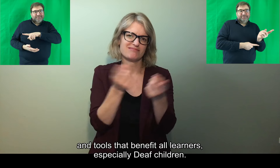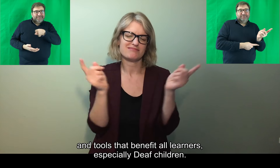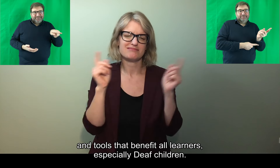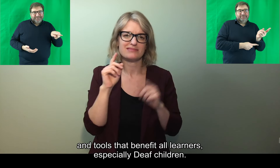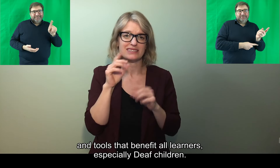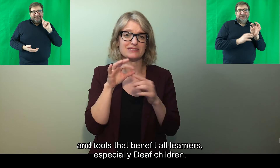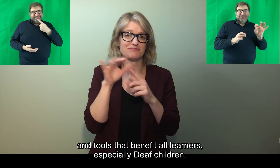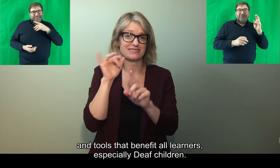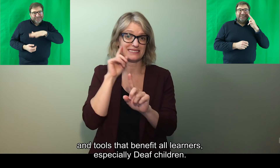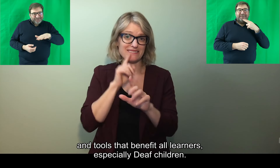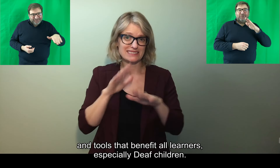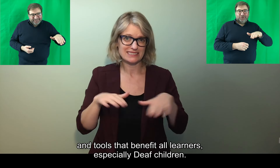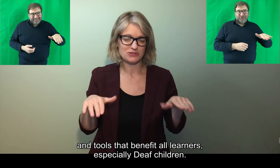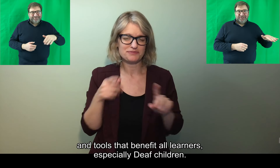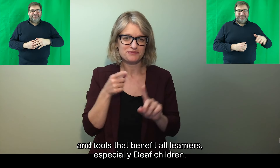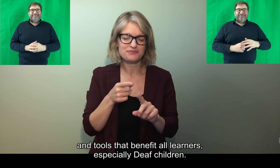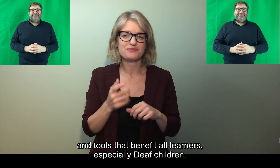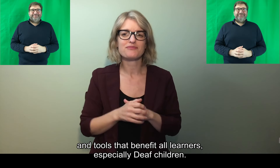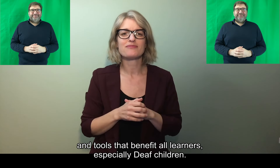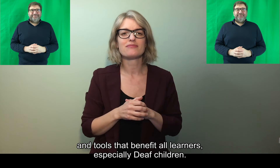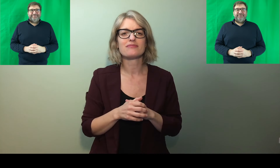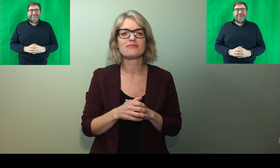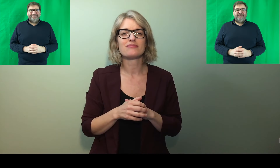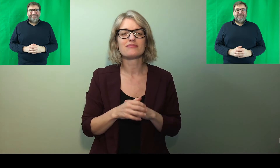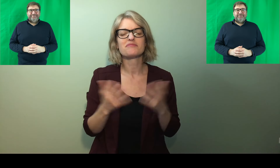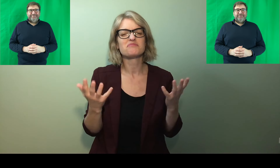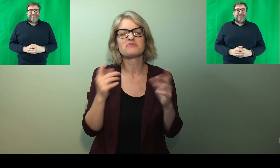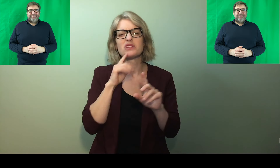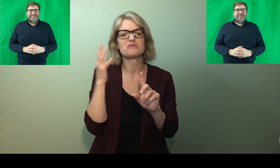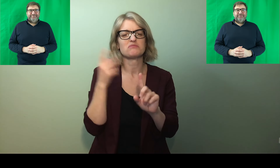benefit all learners, especially deaf children.